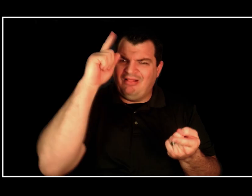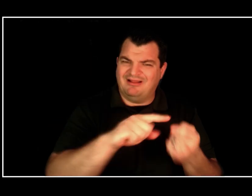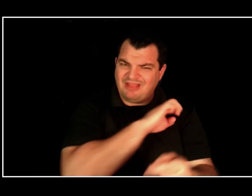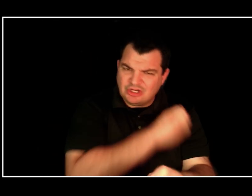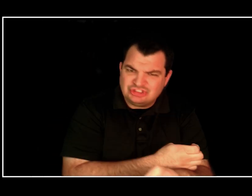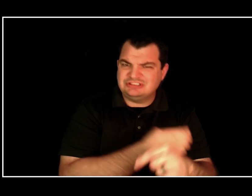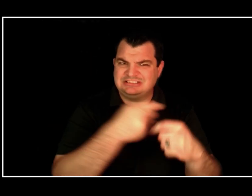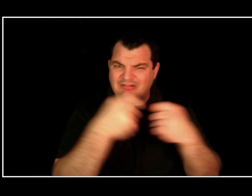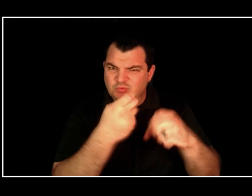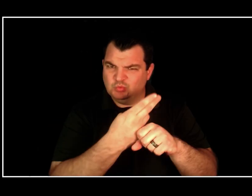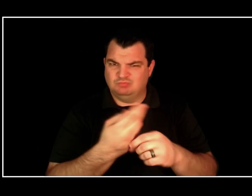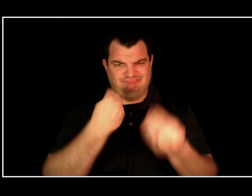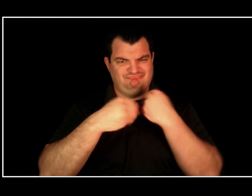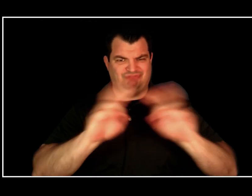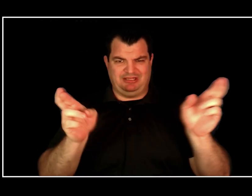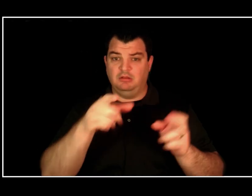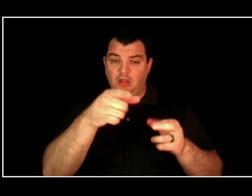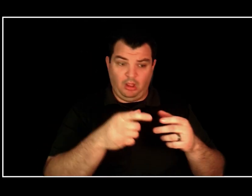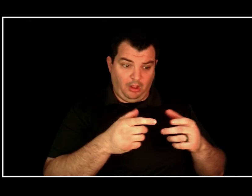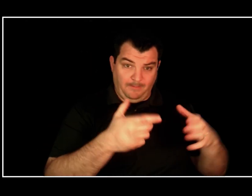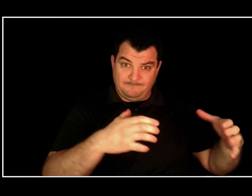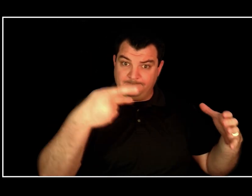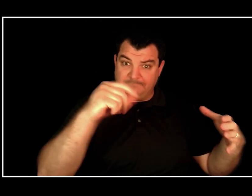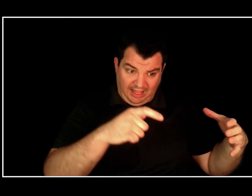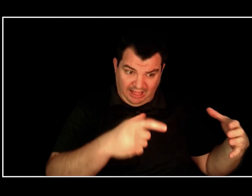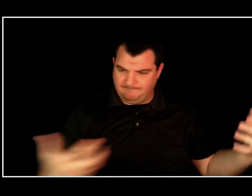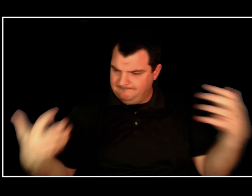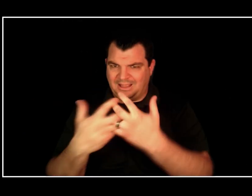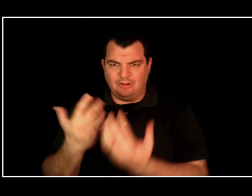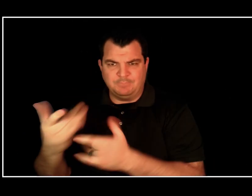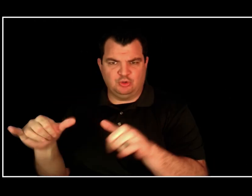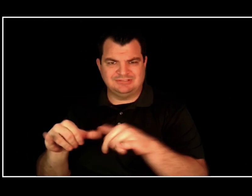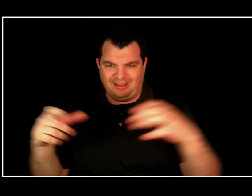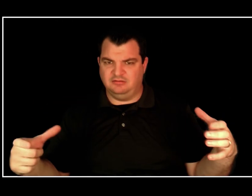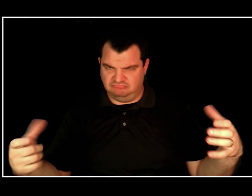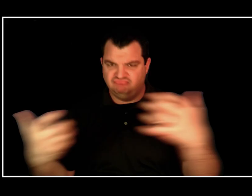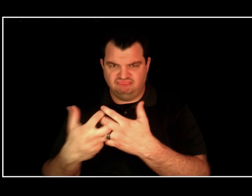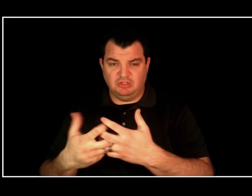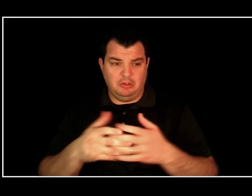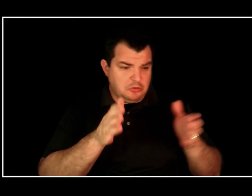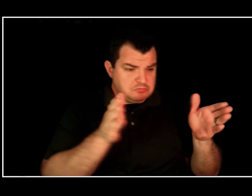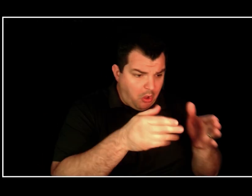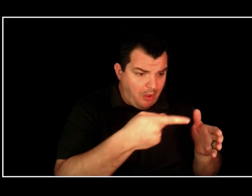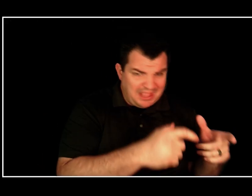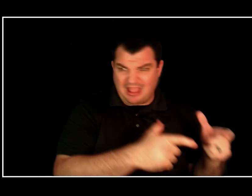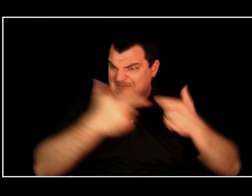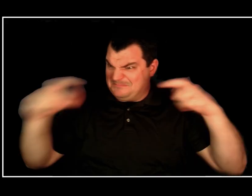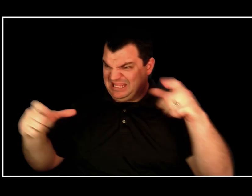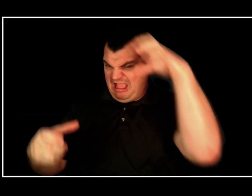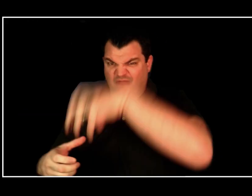electricity to complete a meal. Match the pot to the burner. A small pot on a large burner wastes